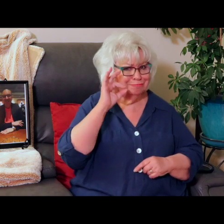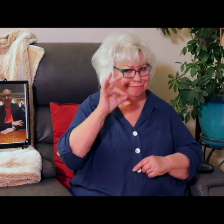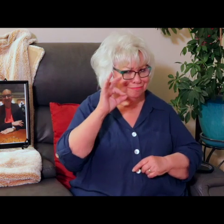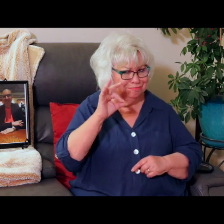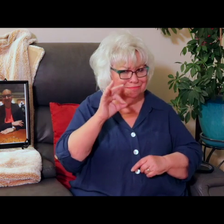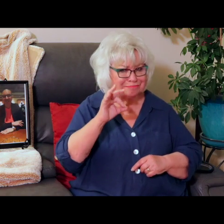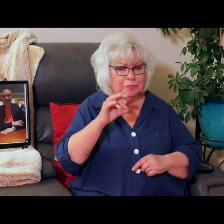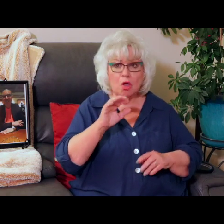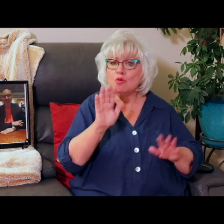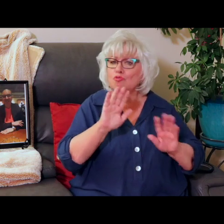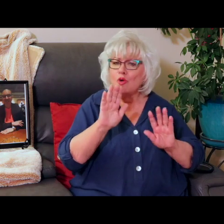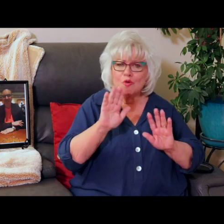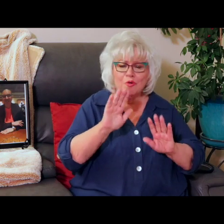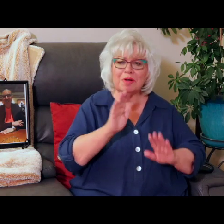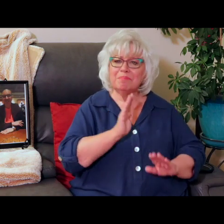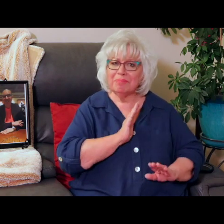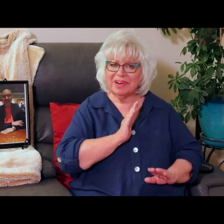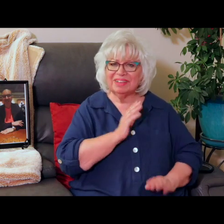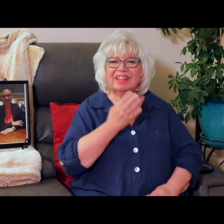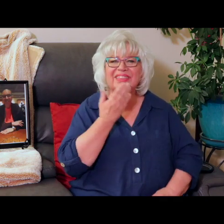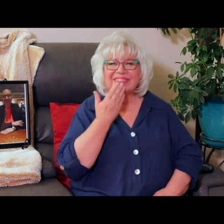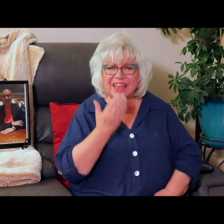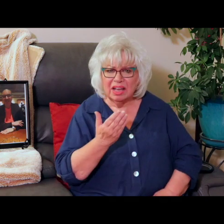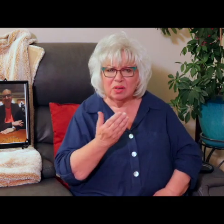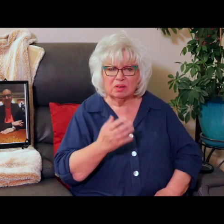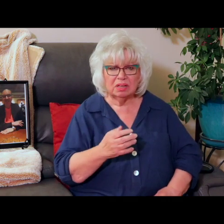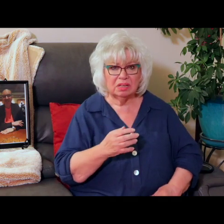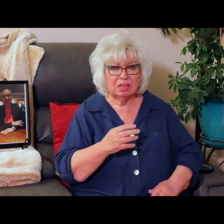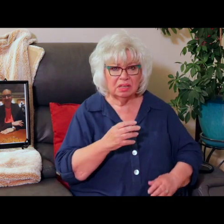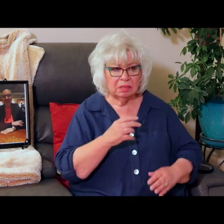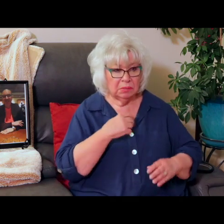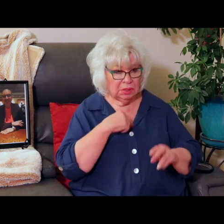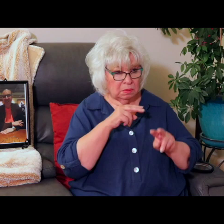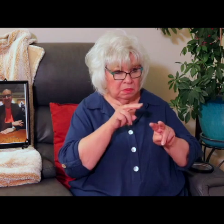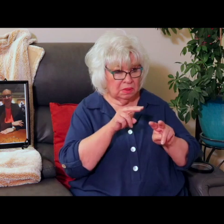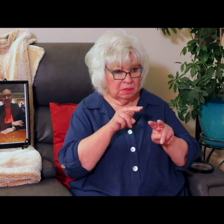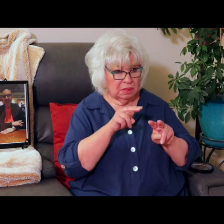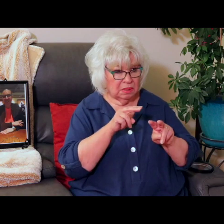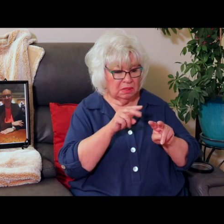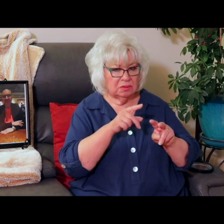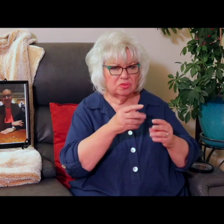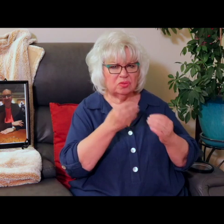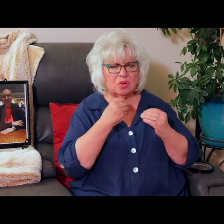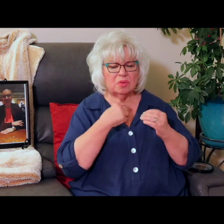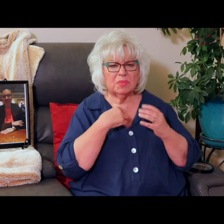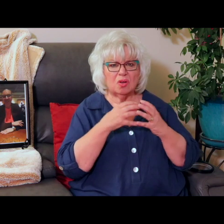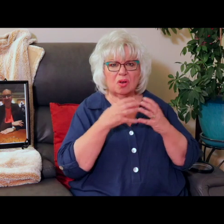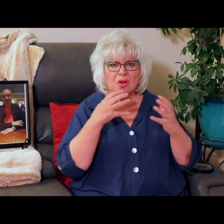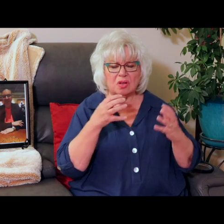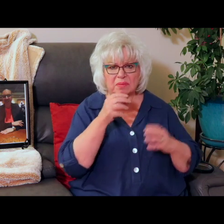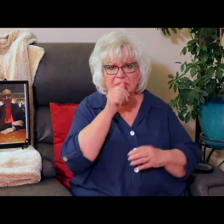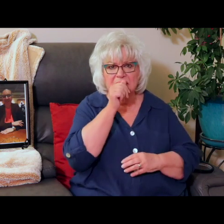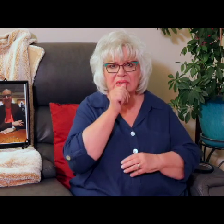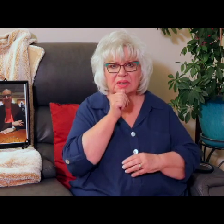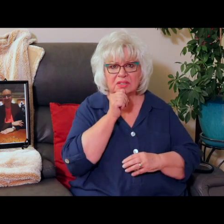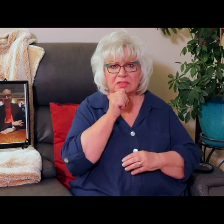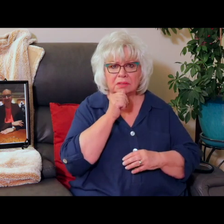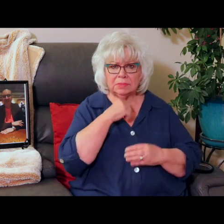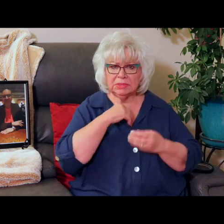being positive. You know, he would always have a thumbs up. He would always be polite. He would always say thank you. He taught me so much